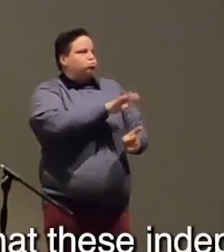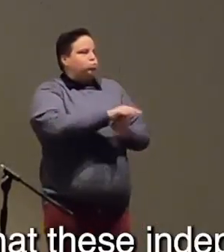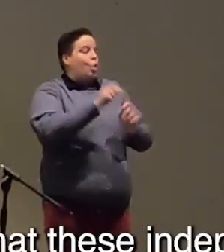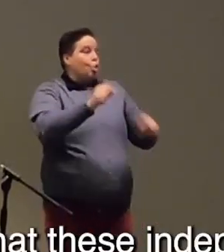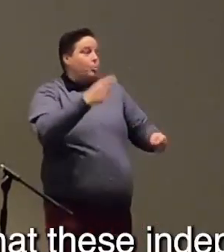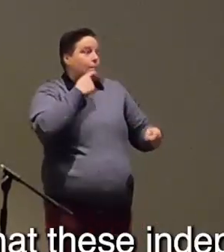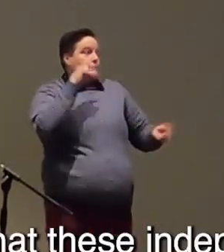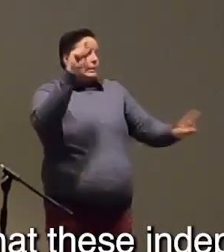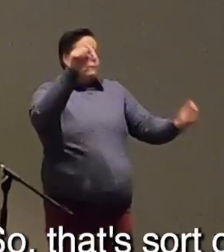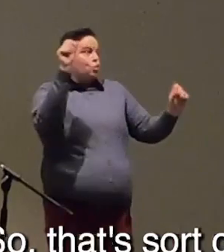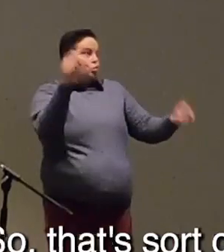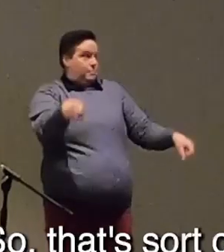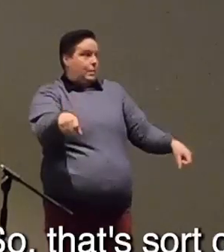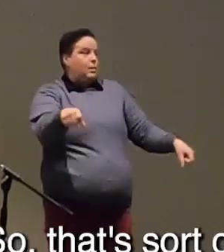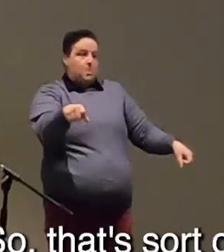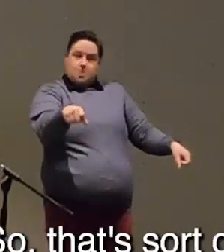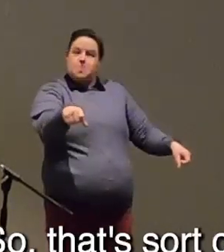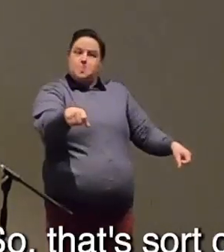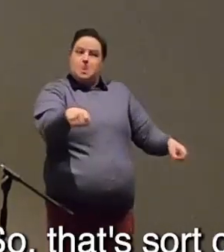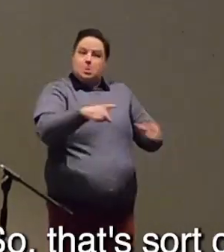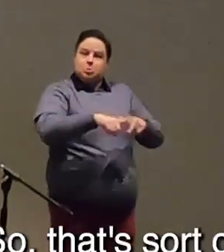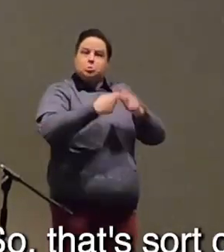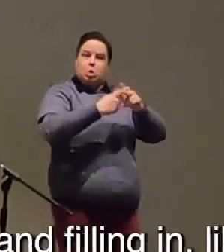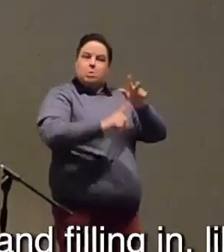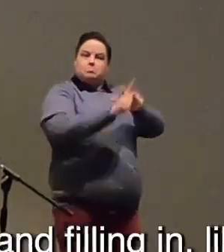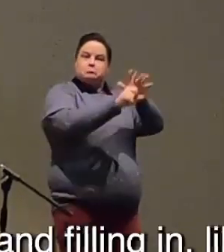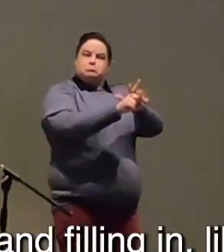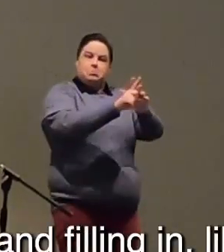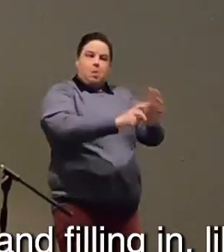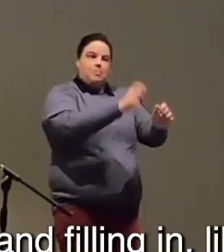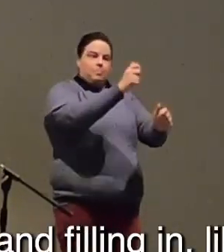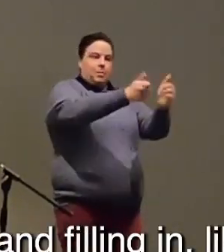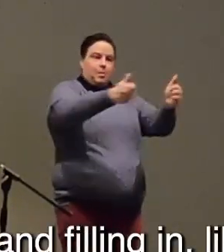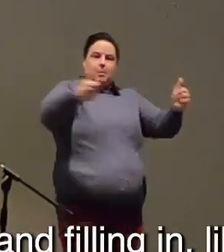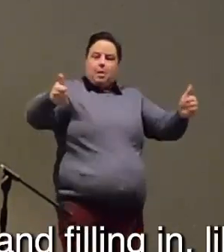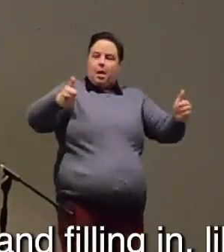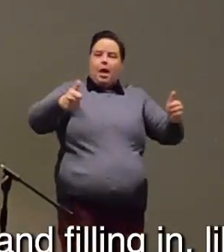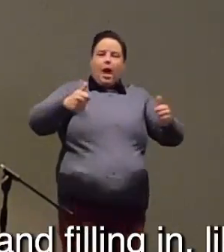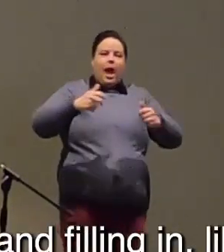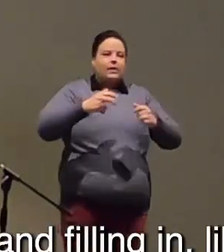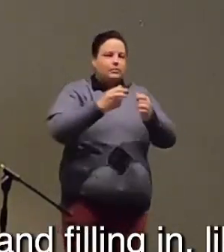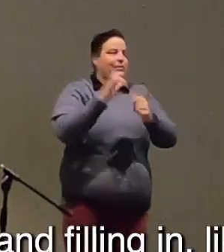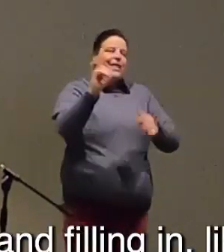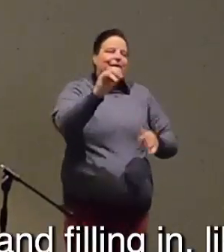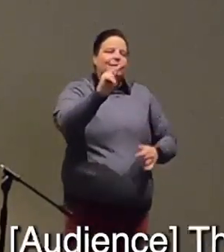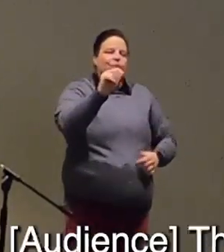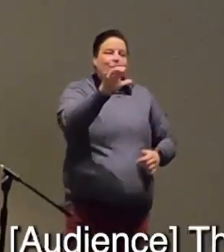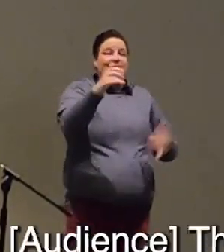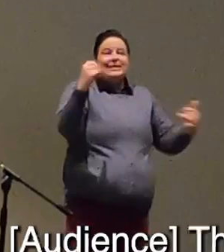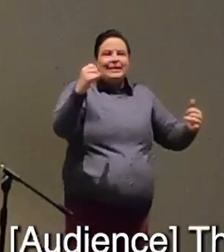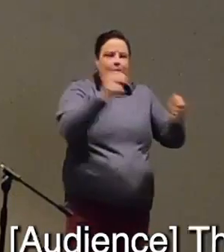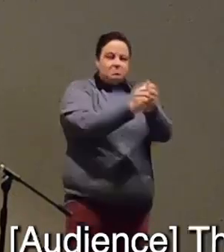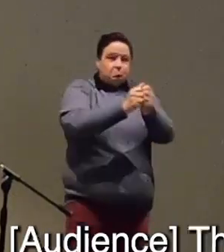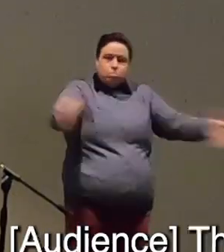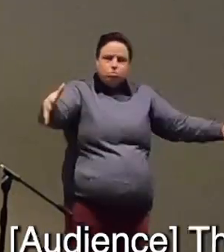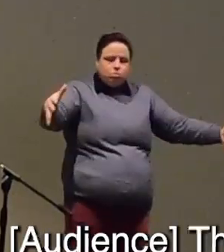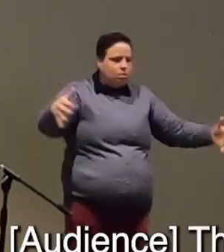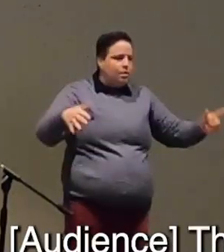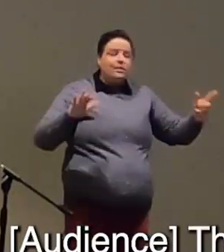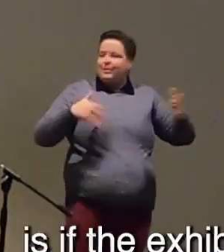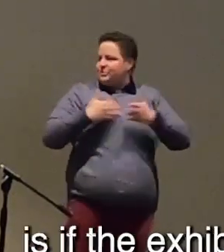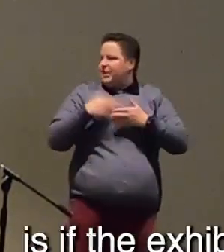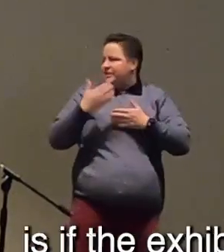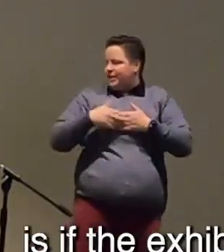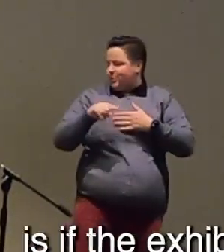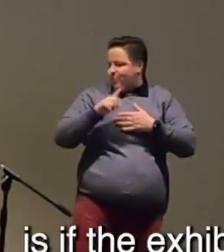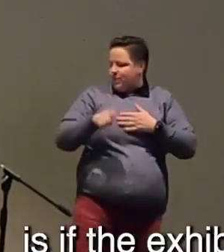could be successful. So that's sort of when they started popping up and filling in, like you see today in New York City. That was gonna be my next